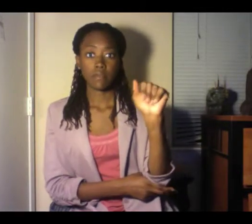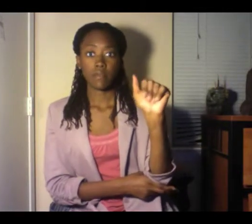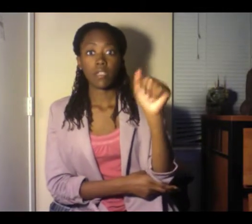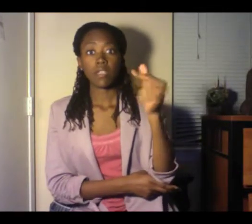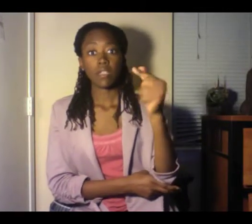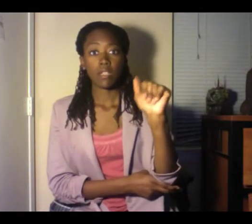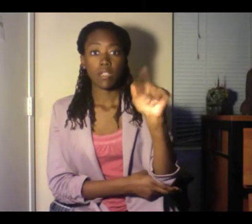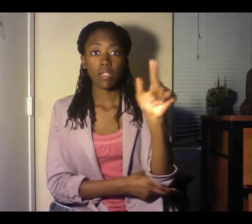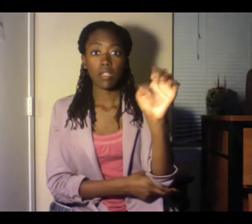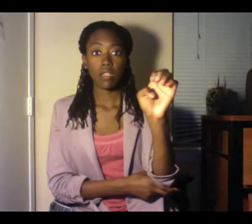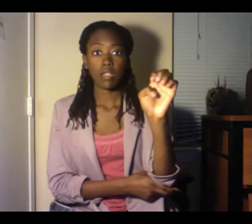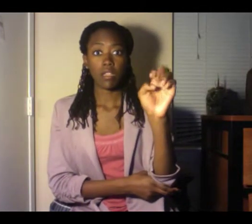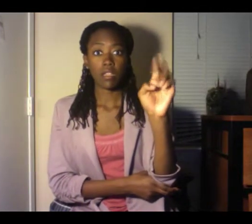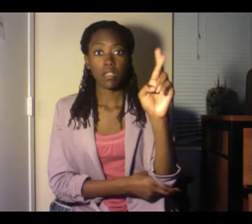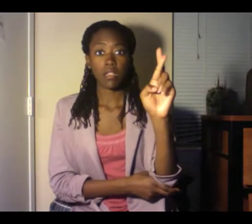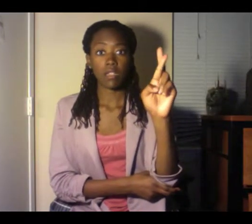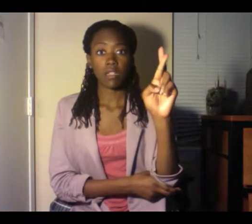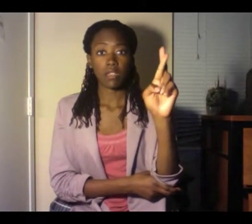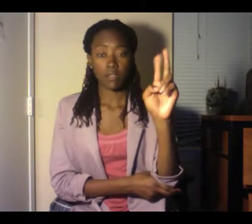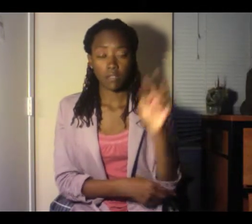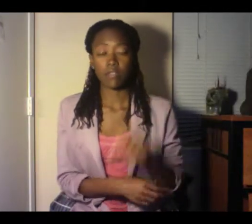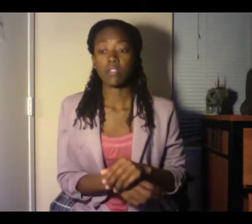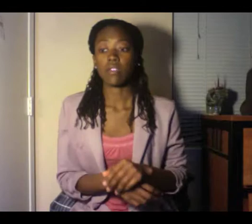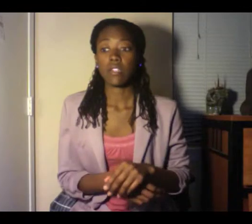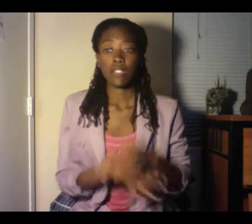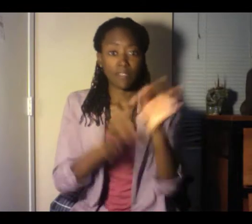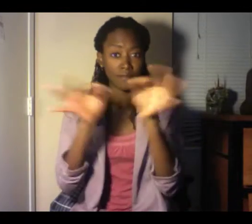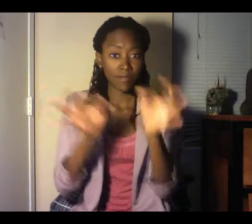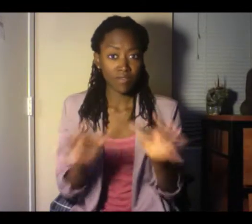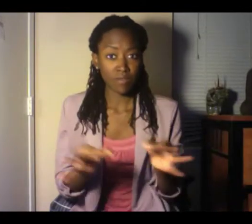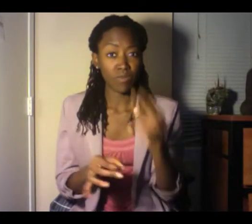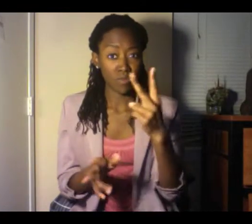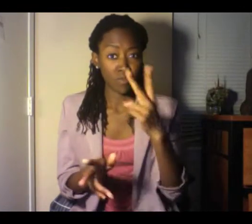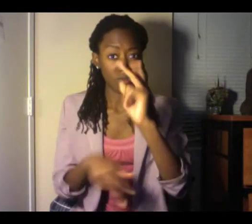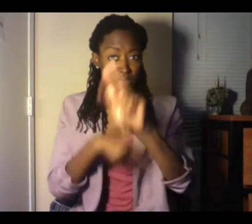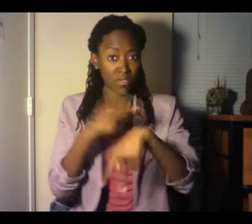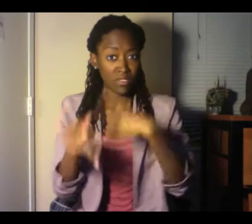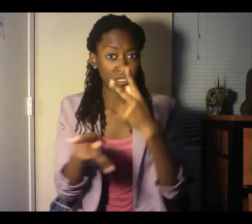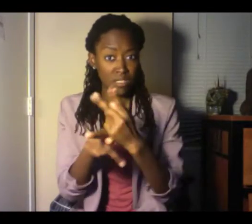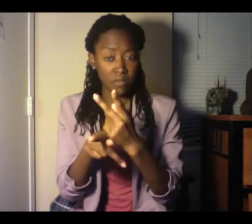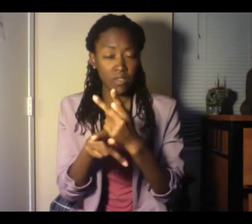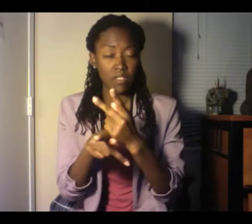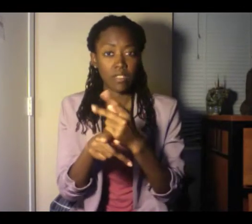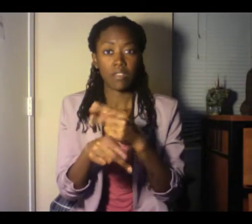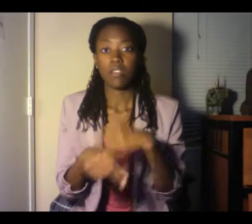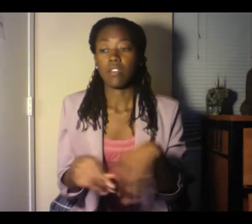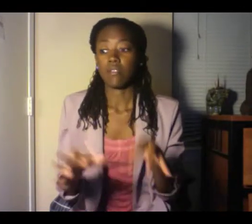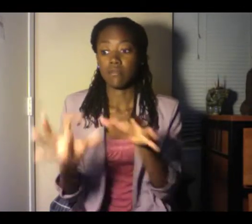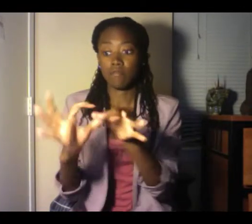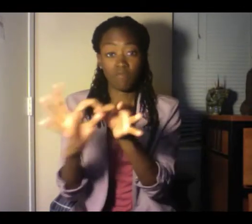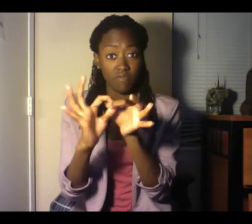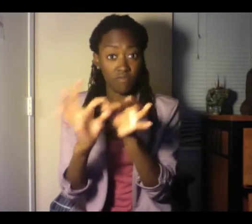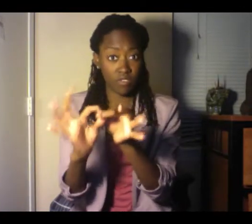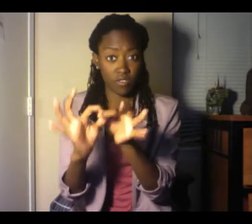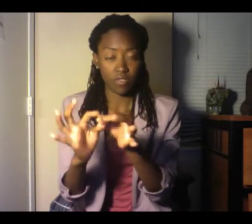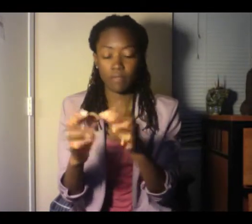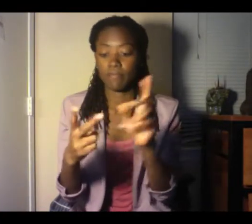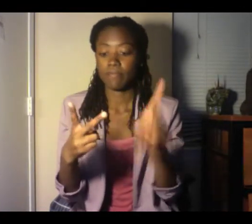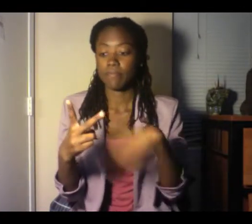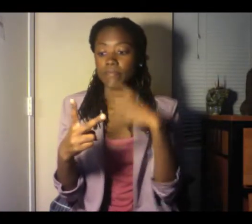these changing years. She described two kinds of peer friendships: friendships of popularity that